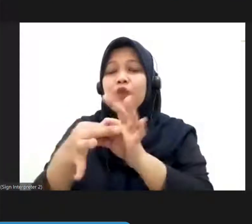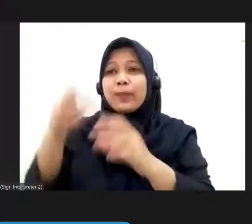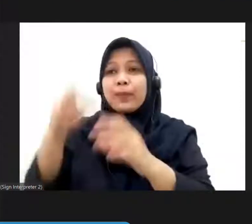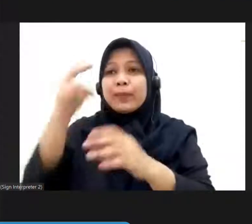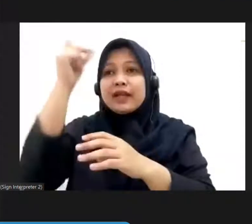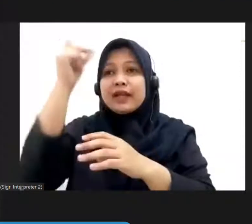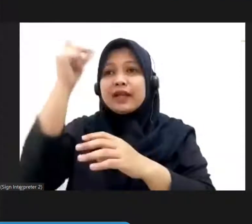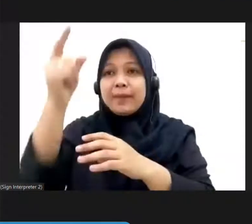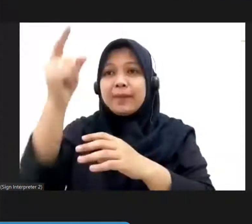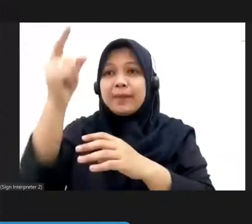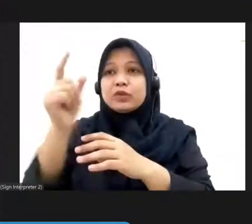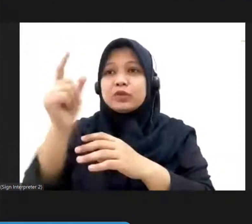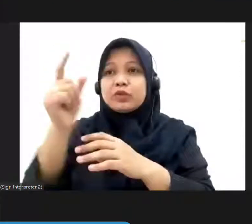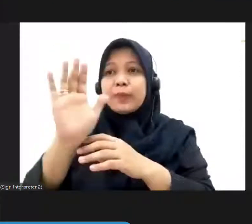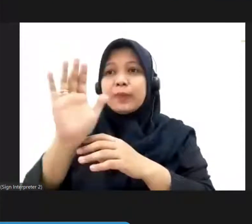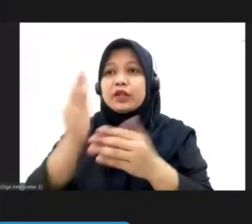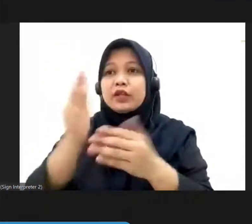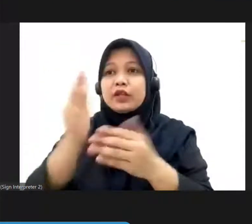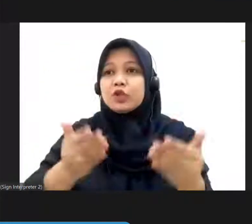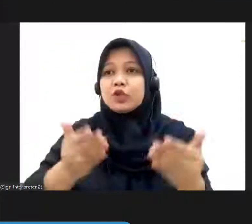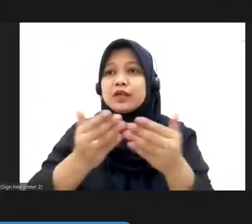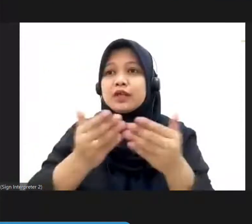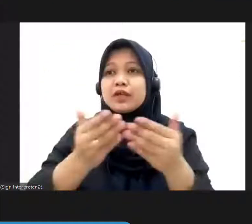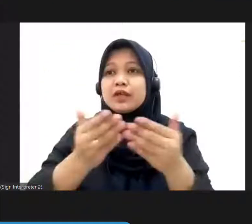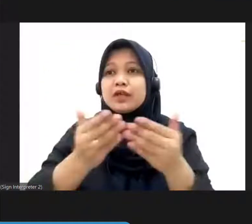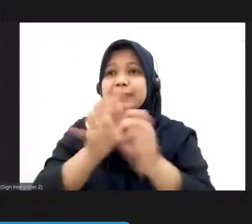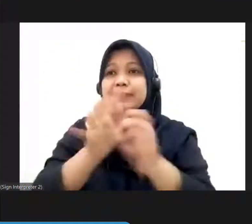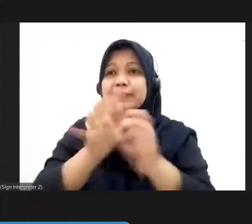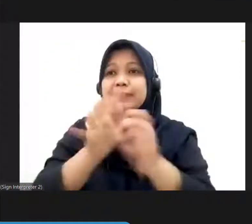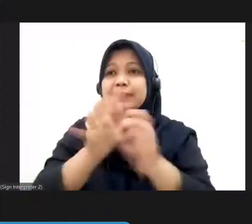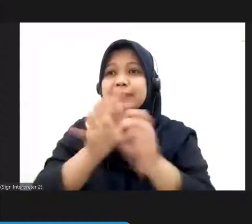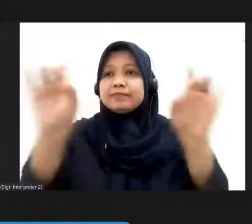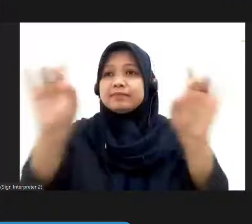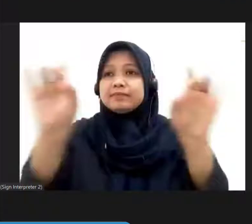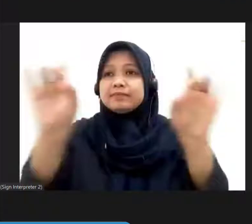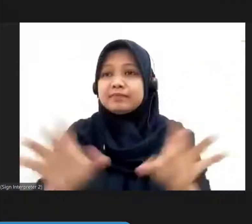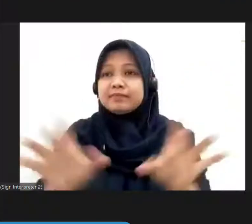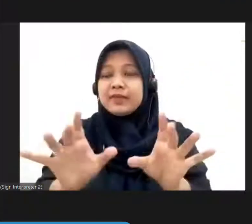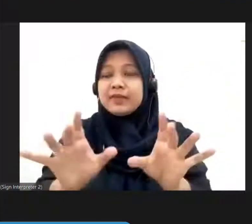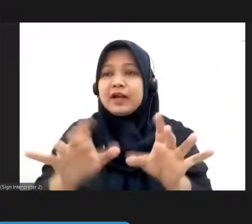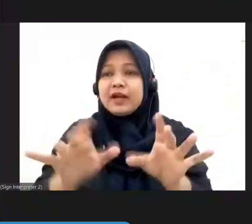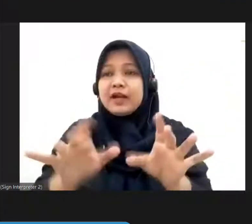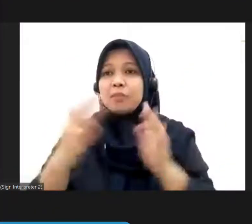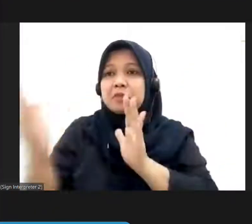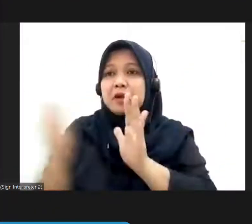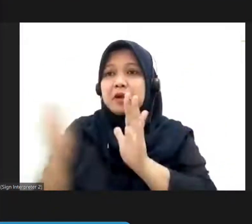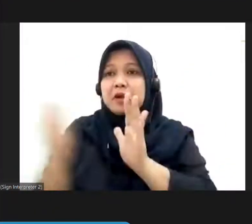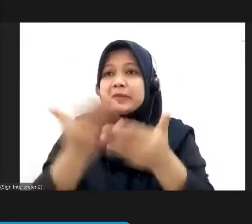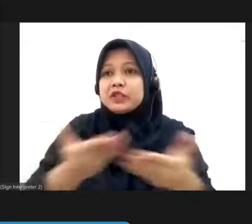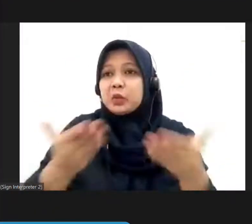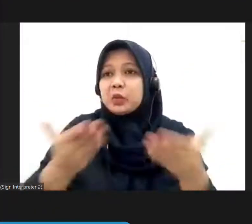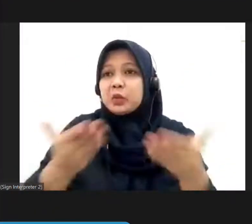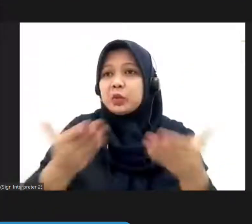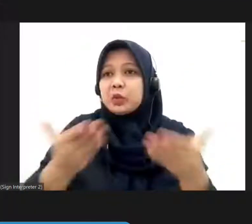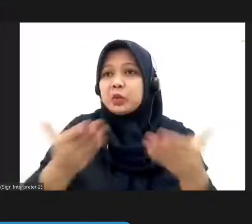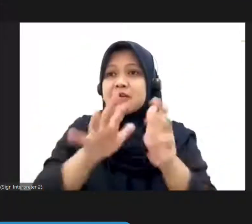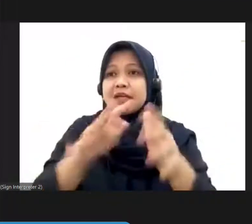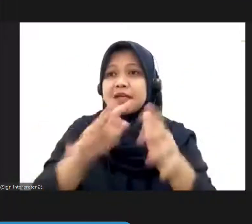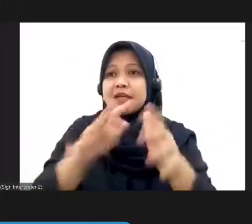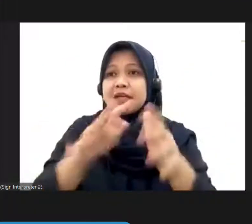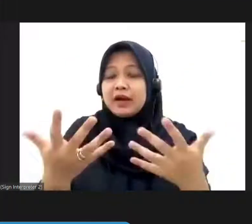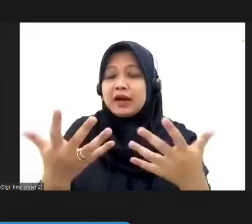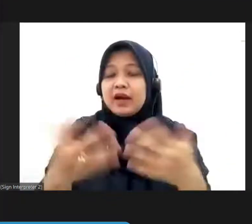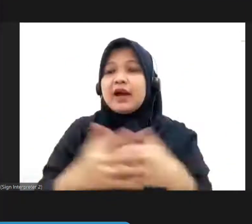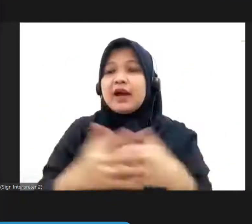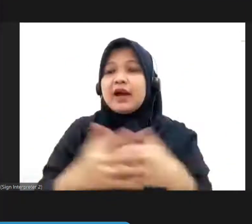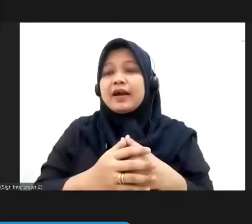other hazards, not linking the COVID work and the other hazards that you're facing, and how some of that links, and some of the smaller scale